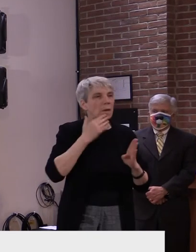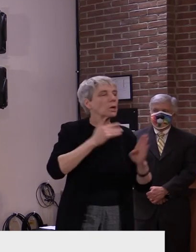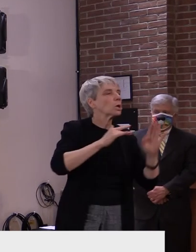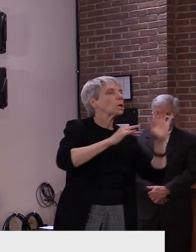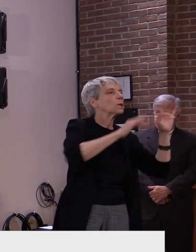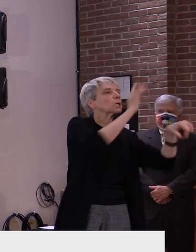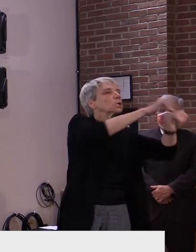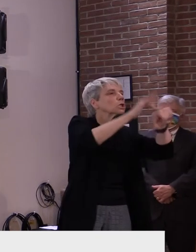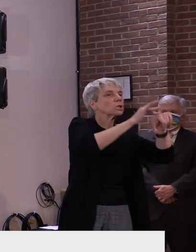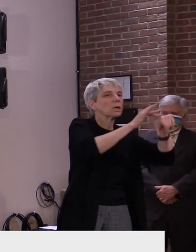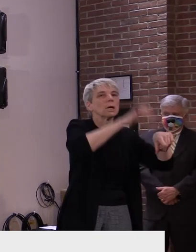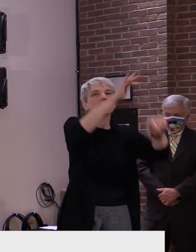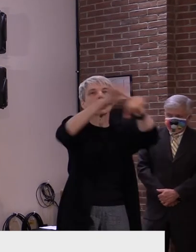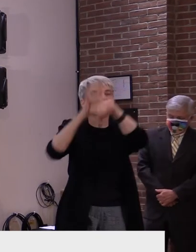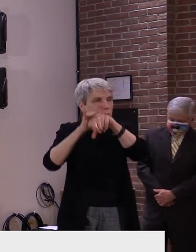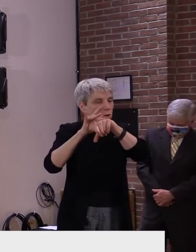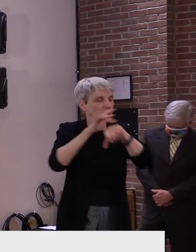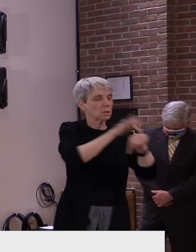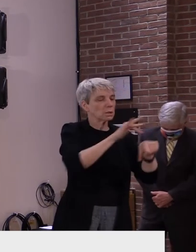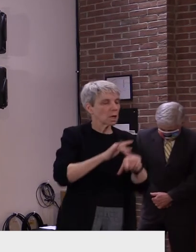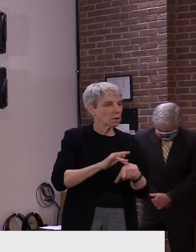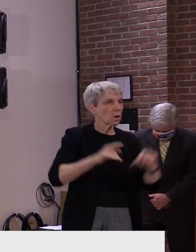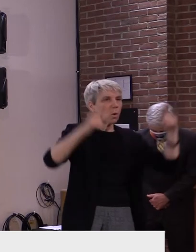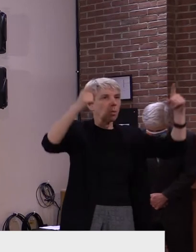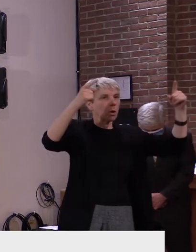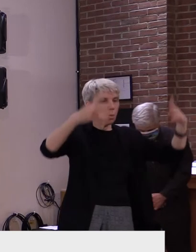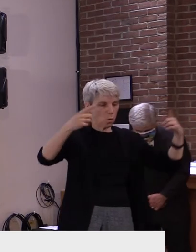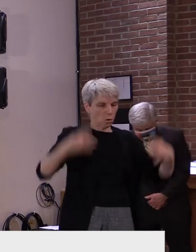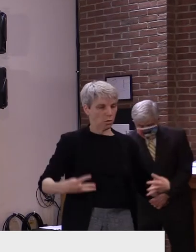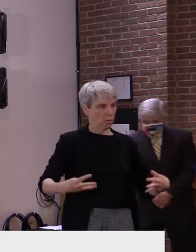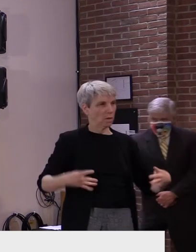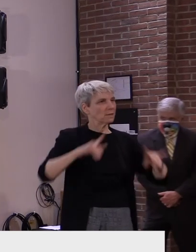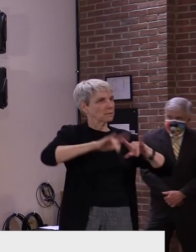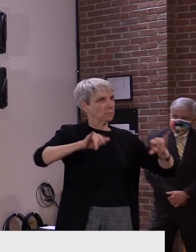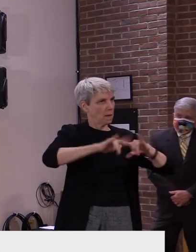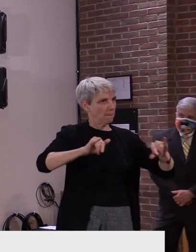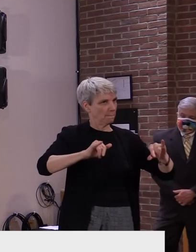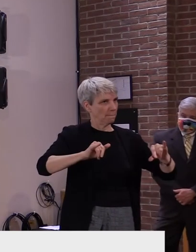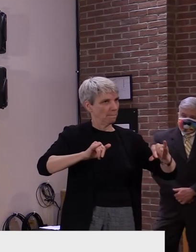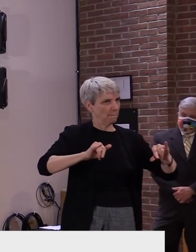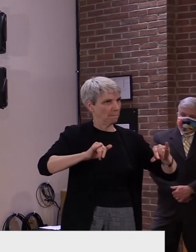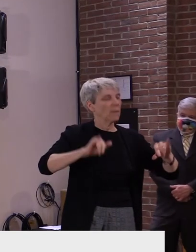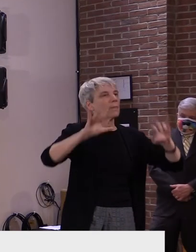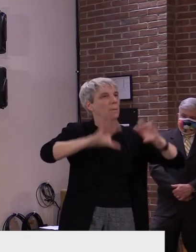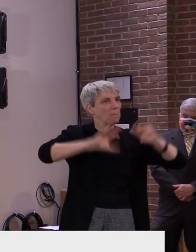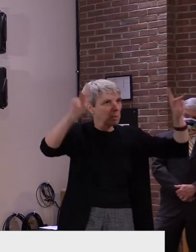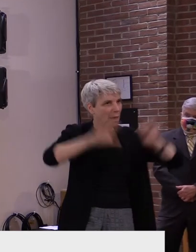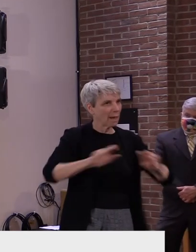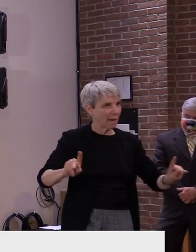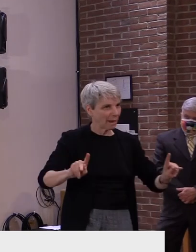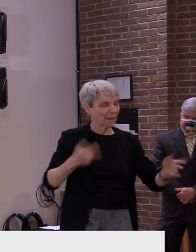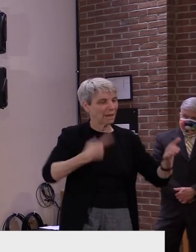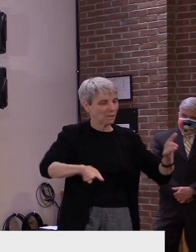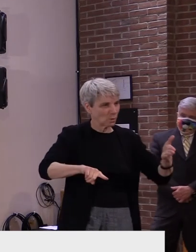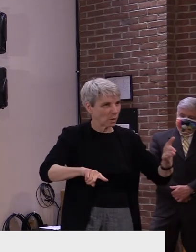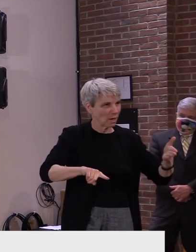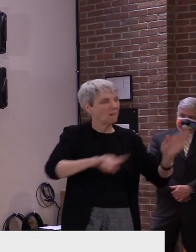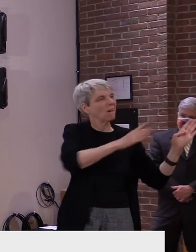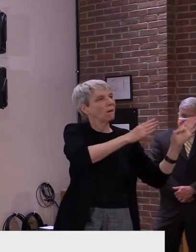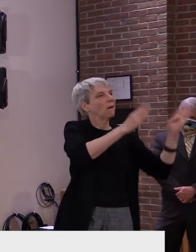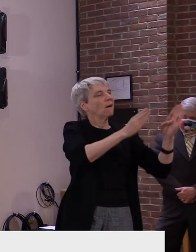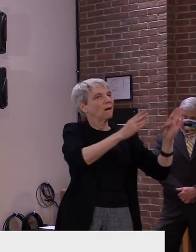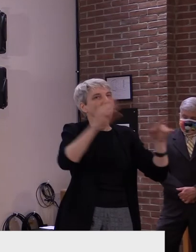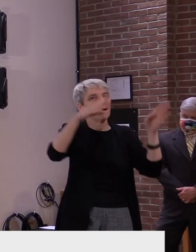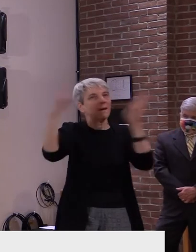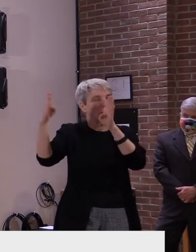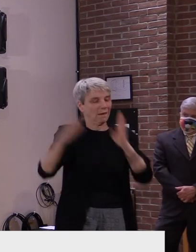testing gives you a snapshot on a very statewide basis and if we were just to restrict it to a region